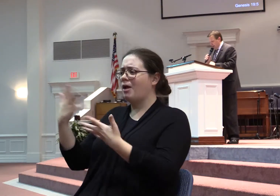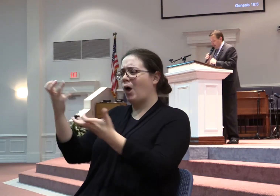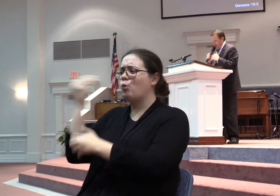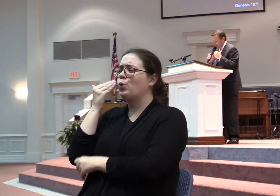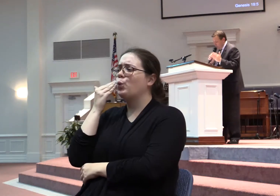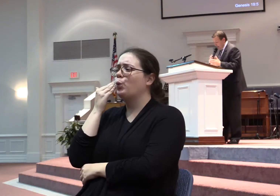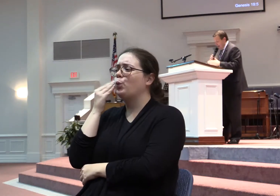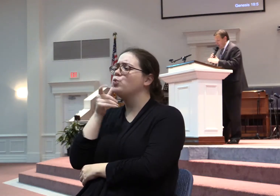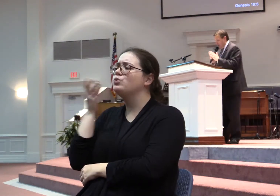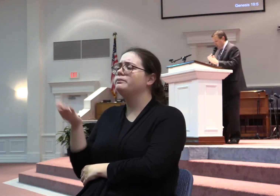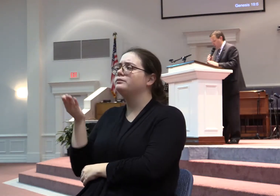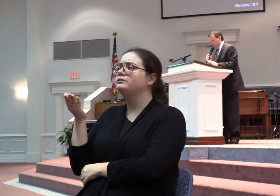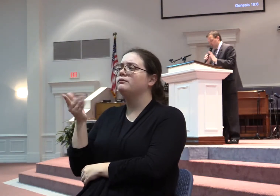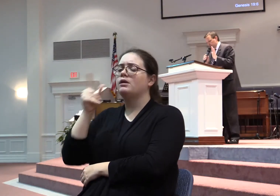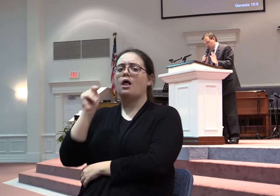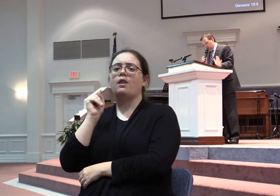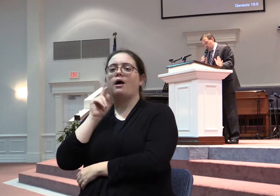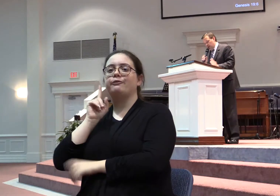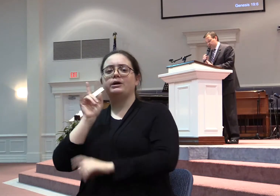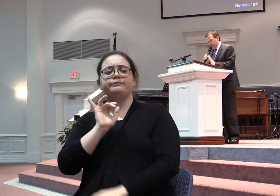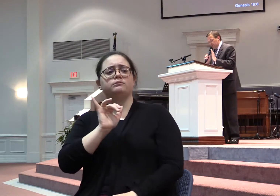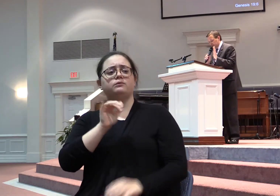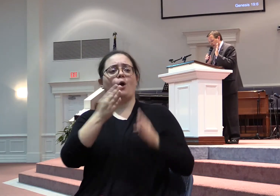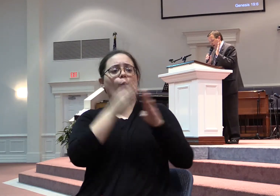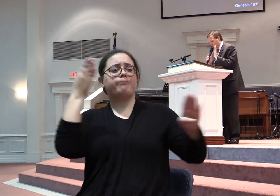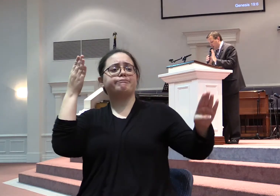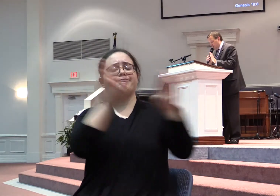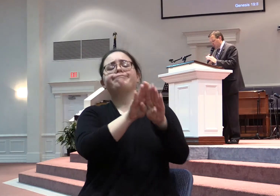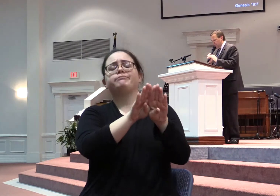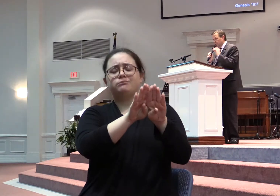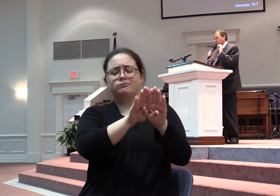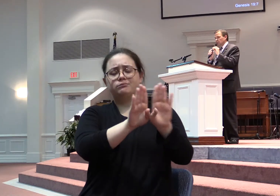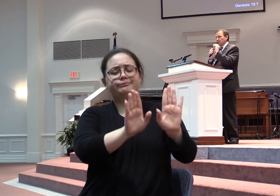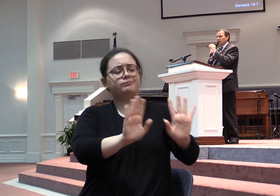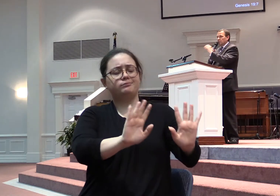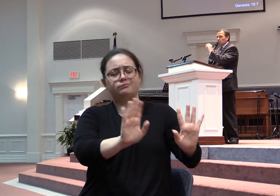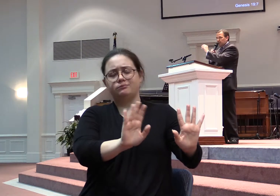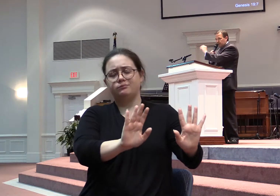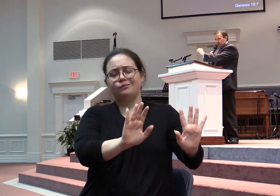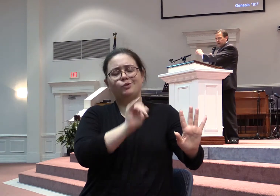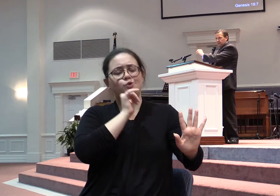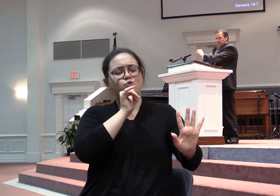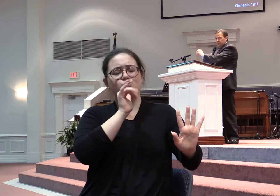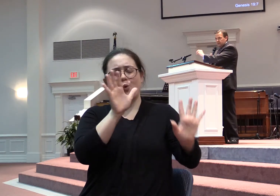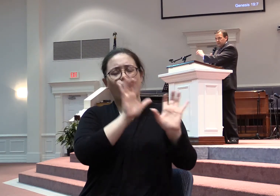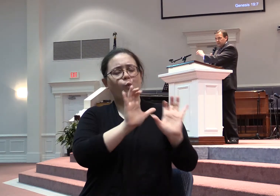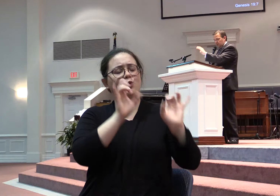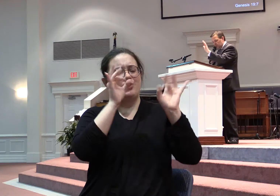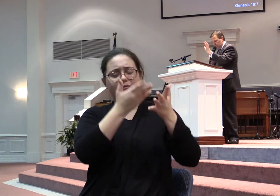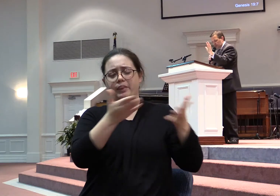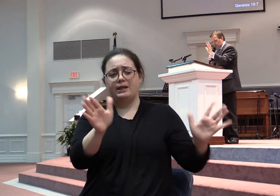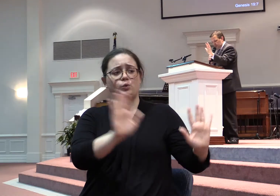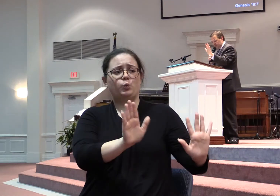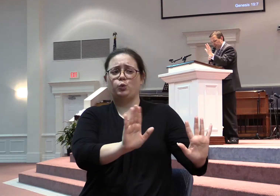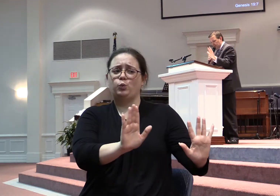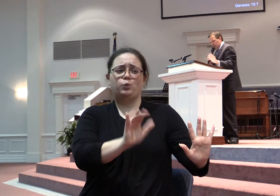them. And Lot went out at the door unto them and shut the door after him and said, I pray you, brethren, do not so wickedly. Don't